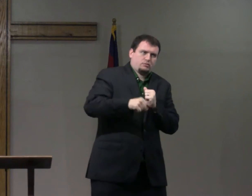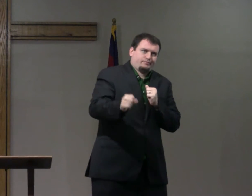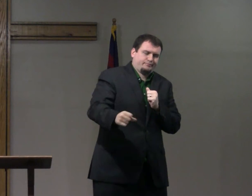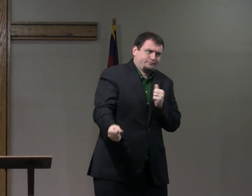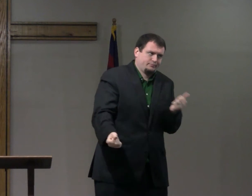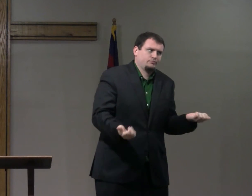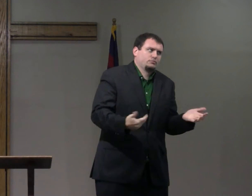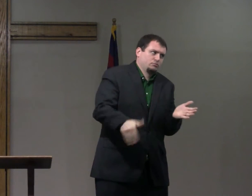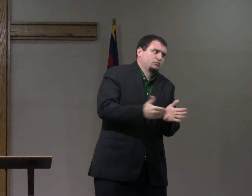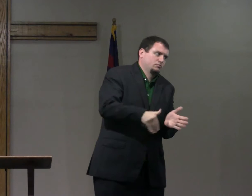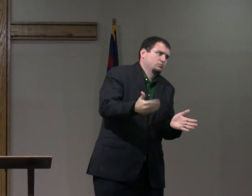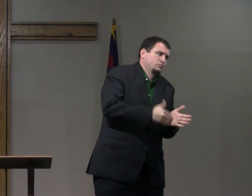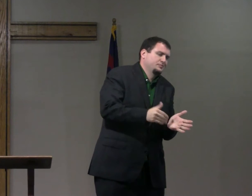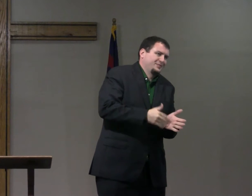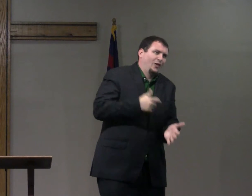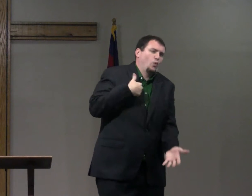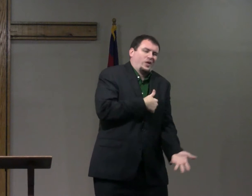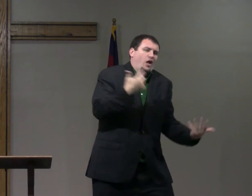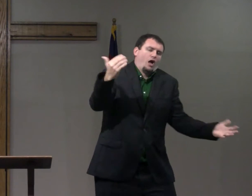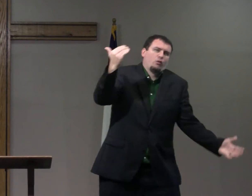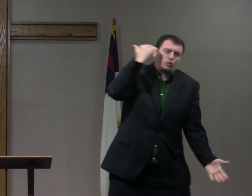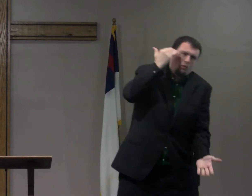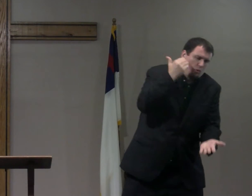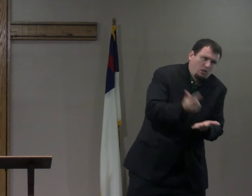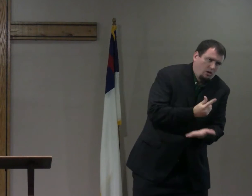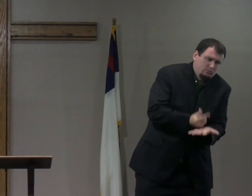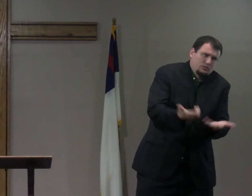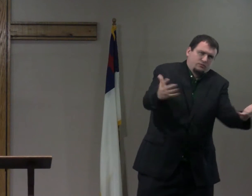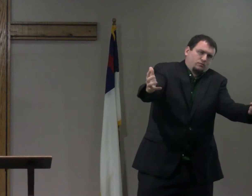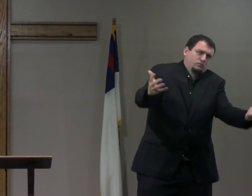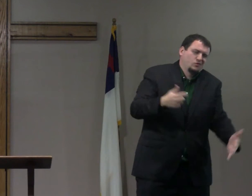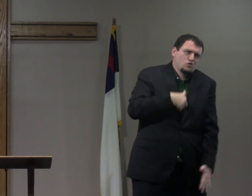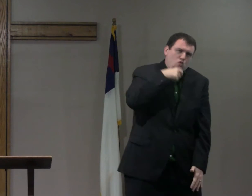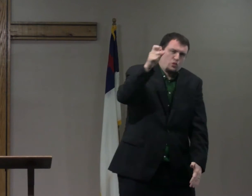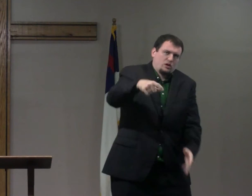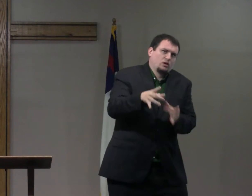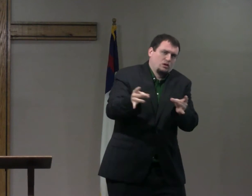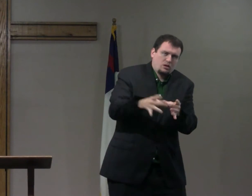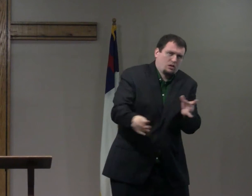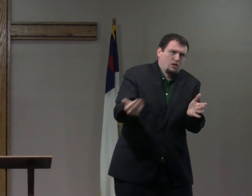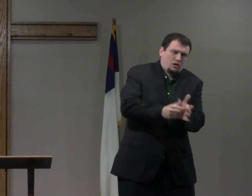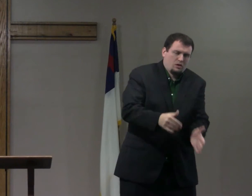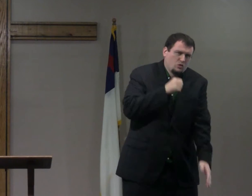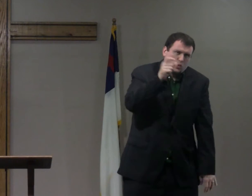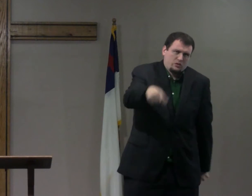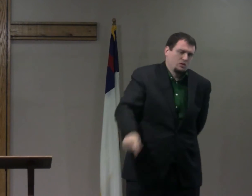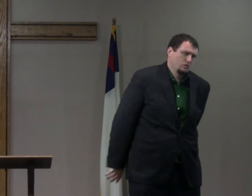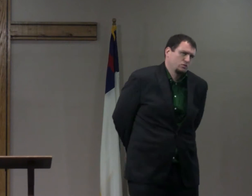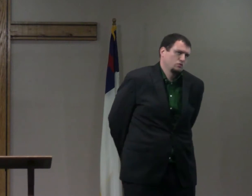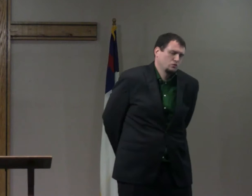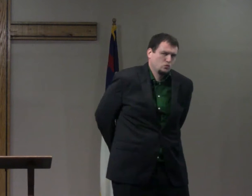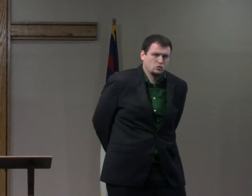Why are you going on and on about this over and over? We already know. We already know what the gospel is. We don't need to hear this over and over.